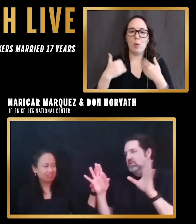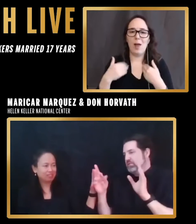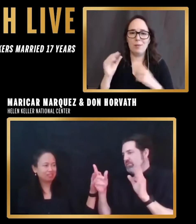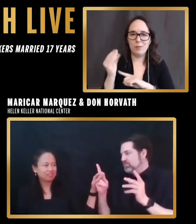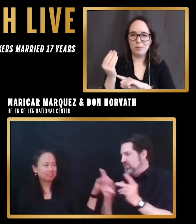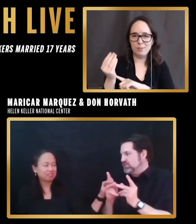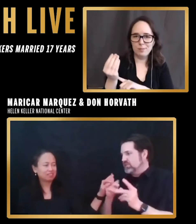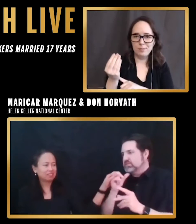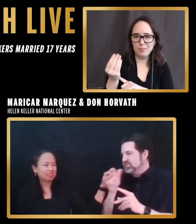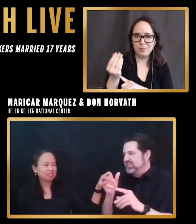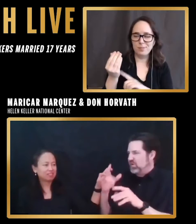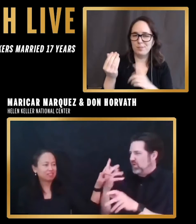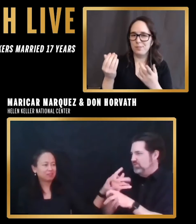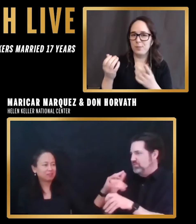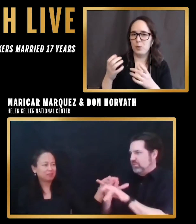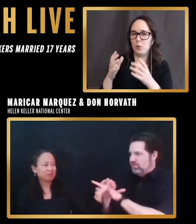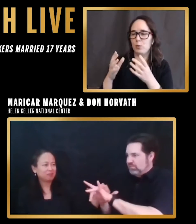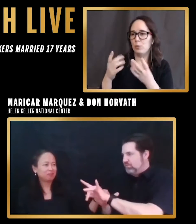describe it through signing.